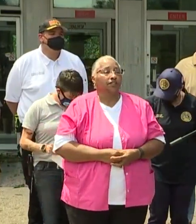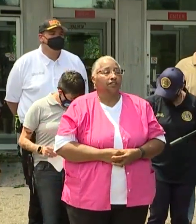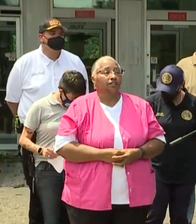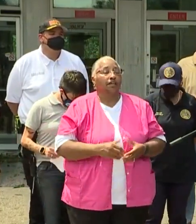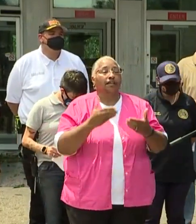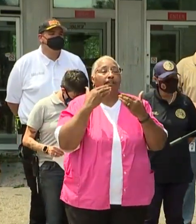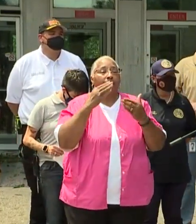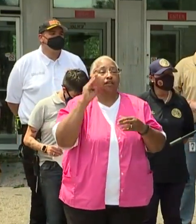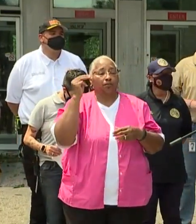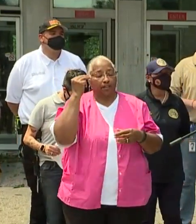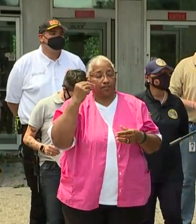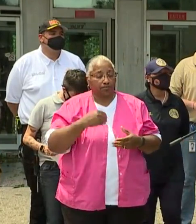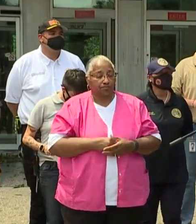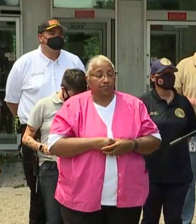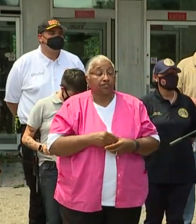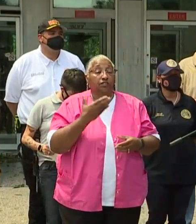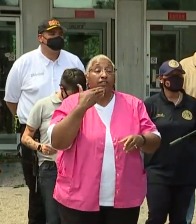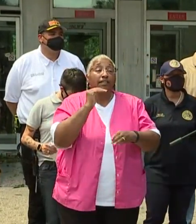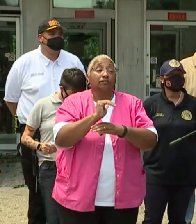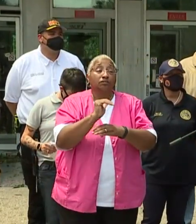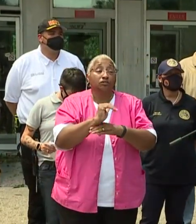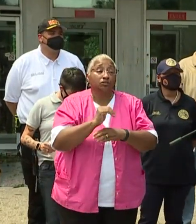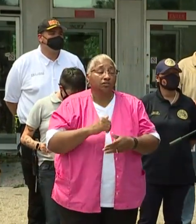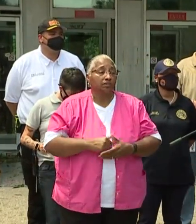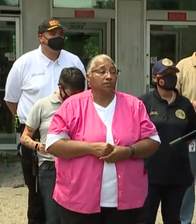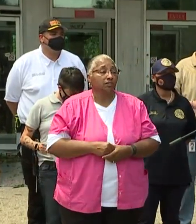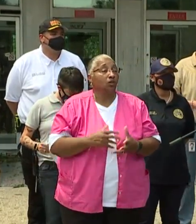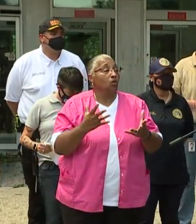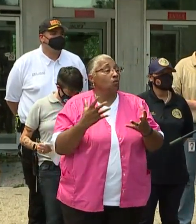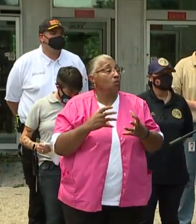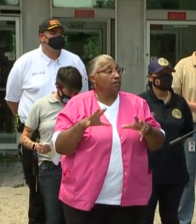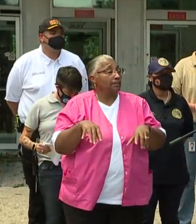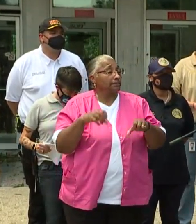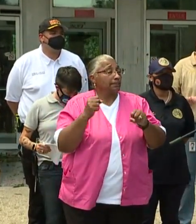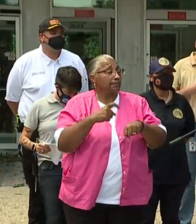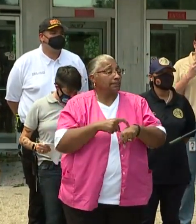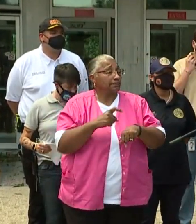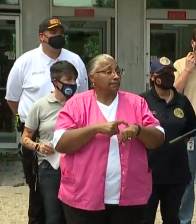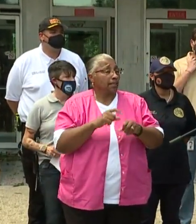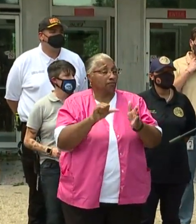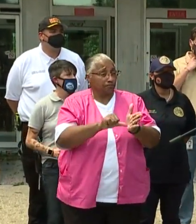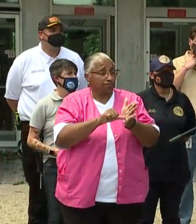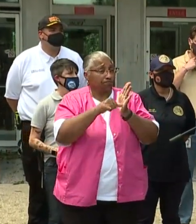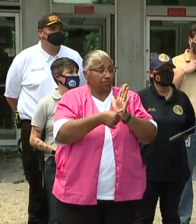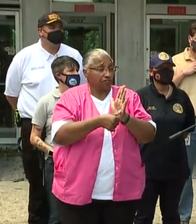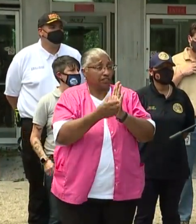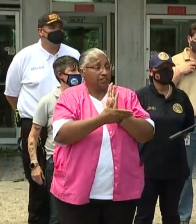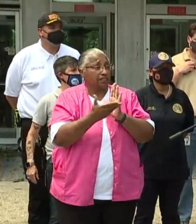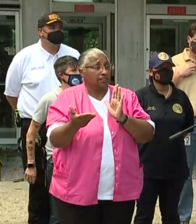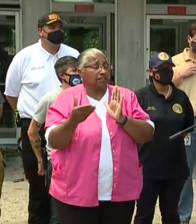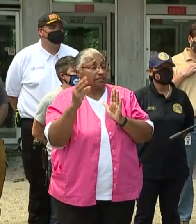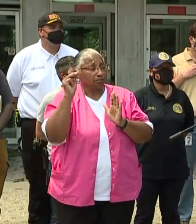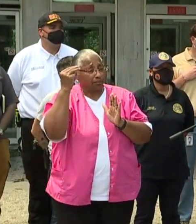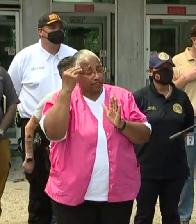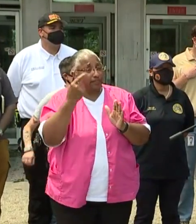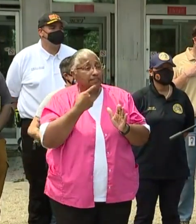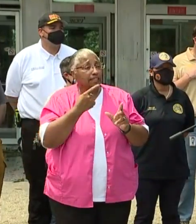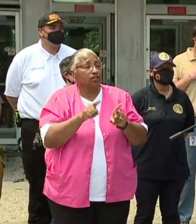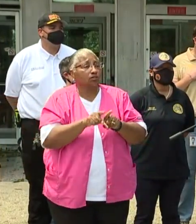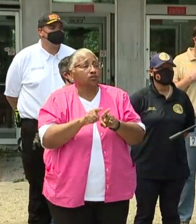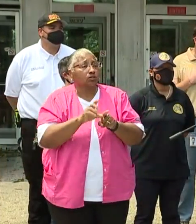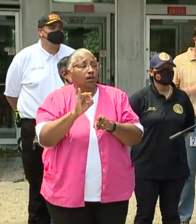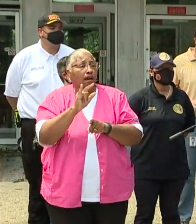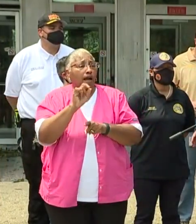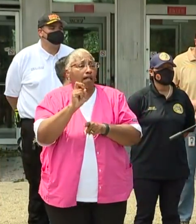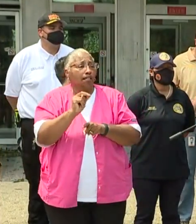Thank you, Mayor. Good afternoon, everyone. I just want to take this moment to reiterate what the Mayor has said and what Colin has said, as well as what Ramsey